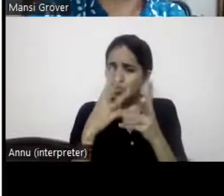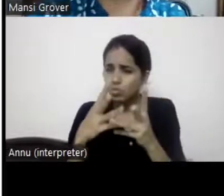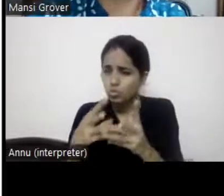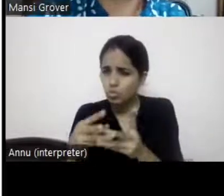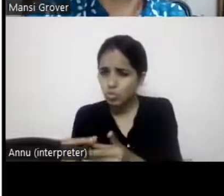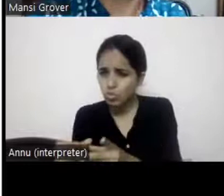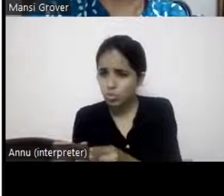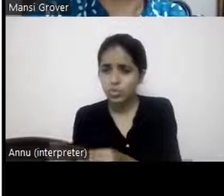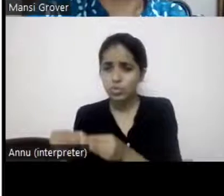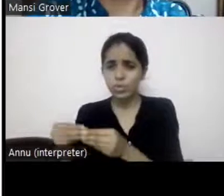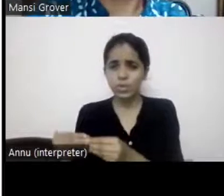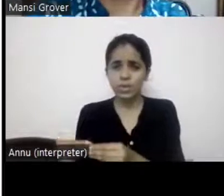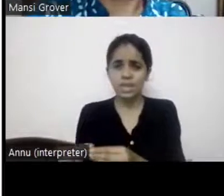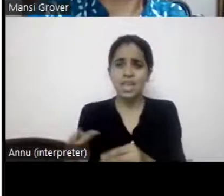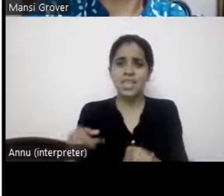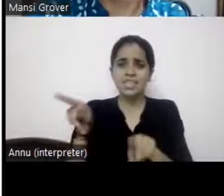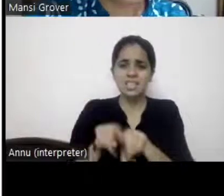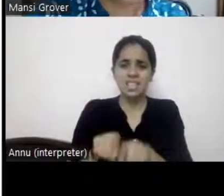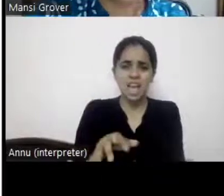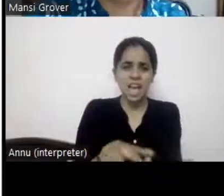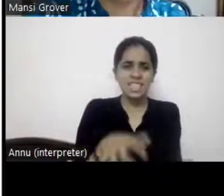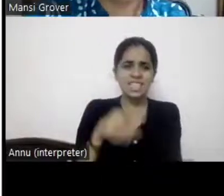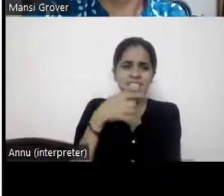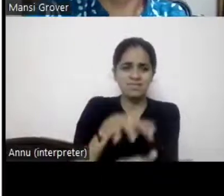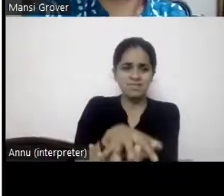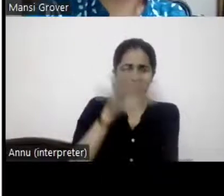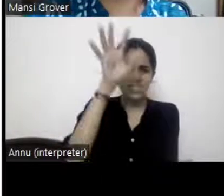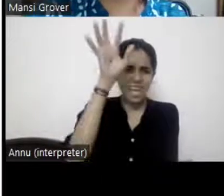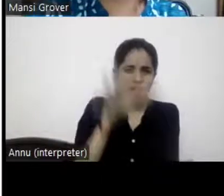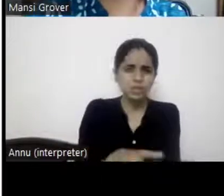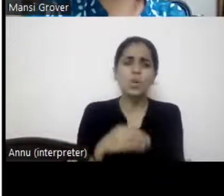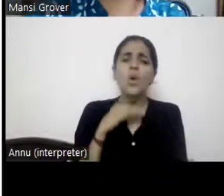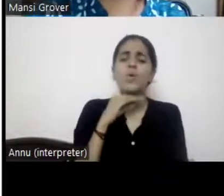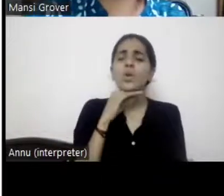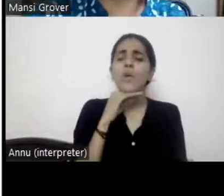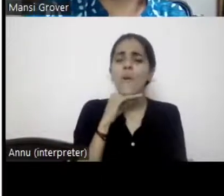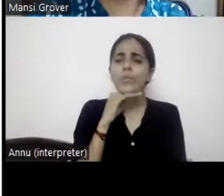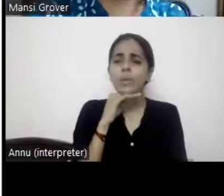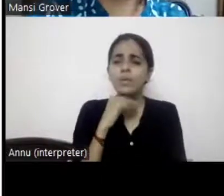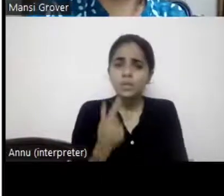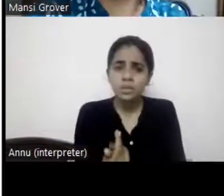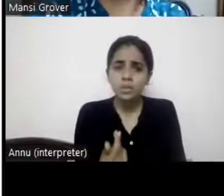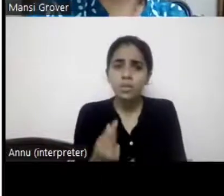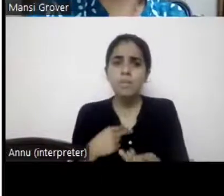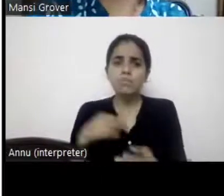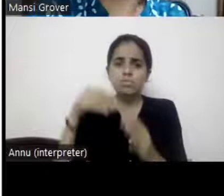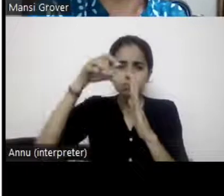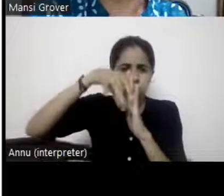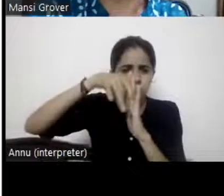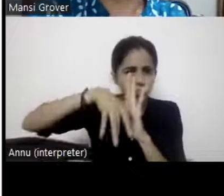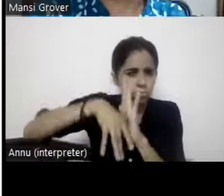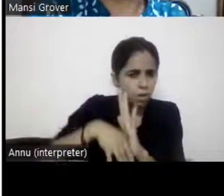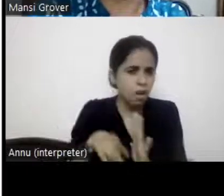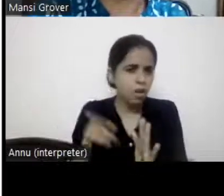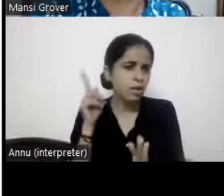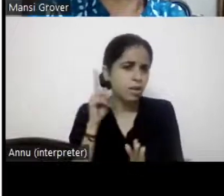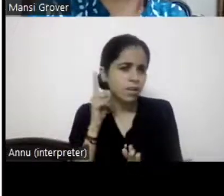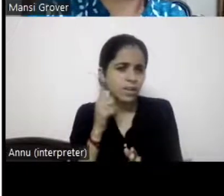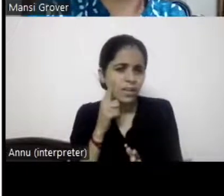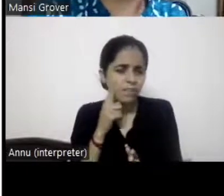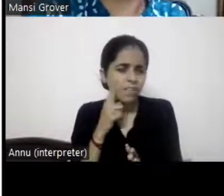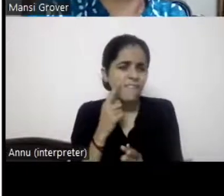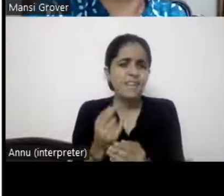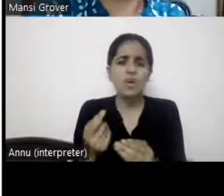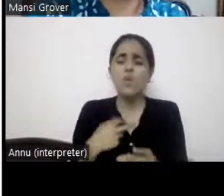whale sounds, cooing and arcing under the surface of the deep. I hear sounds